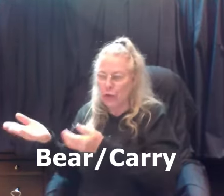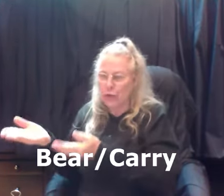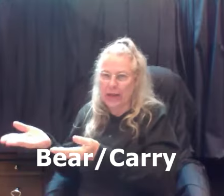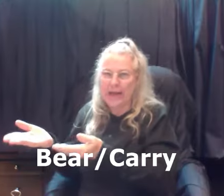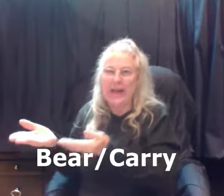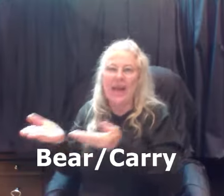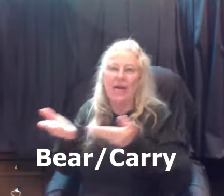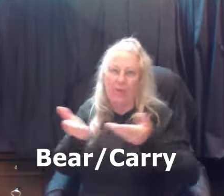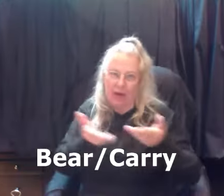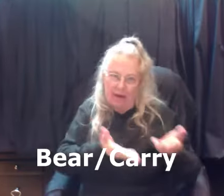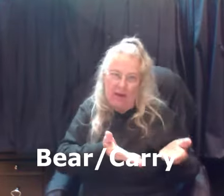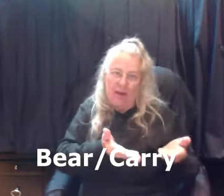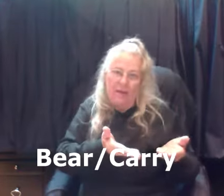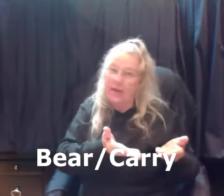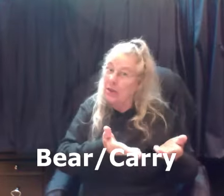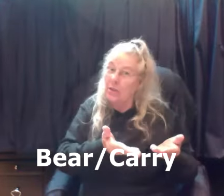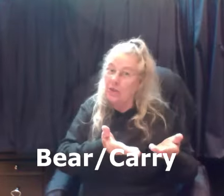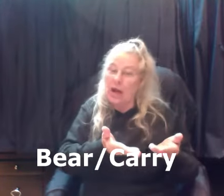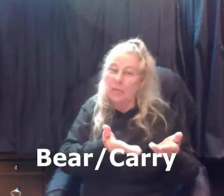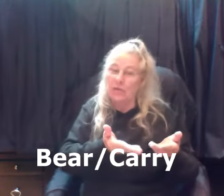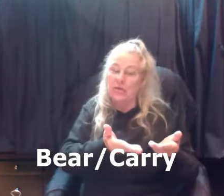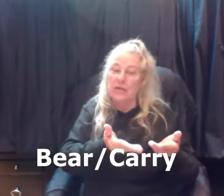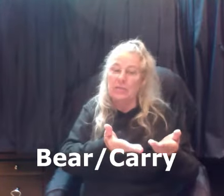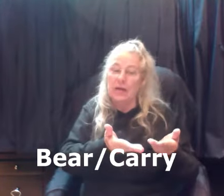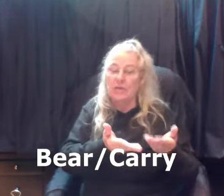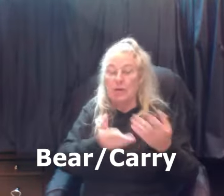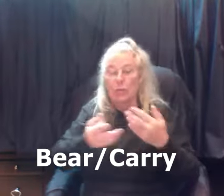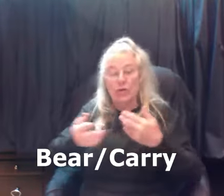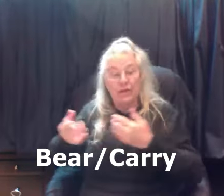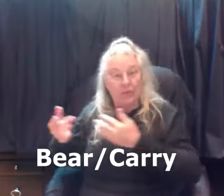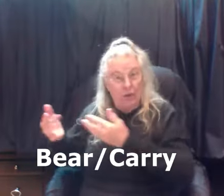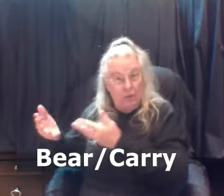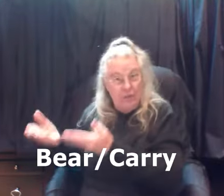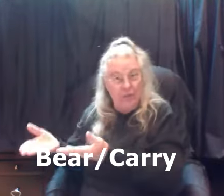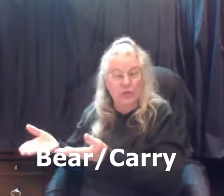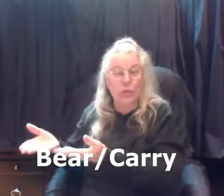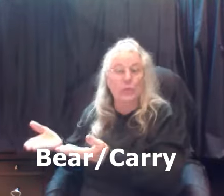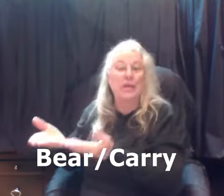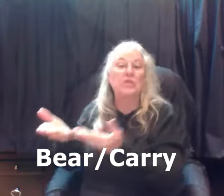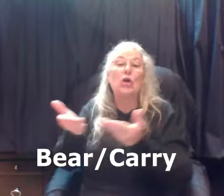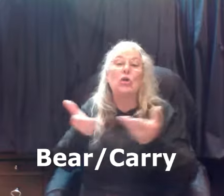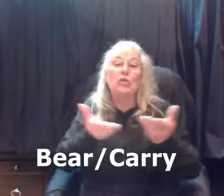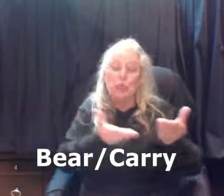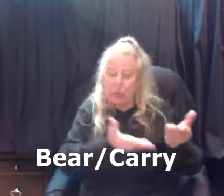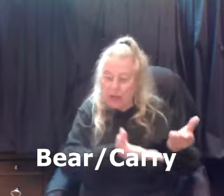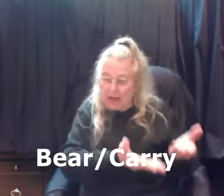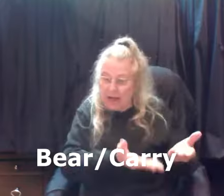carry the english language is sometimes a little more difficult but this one means to carry